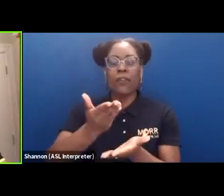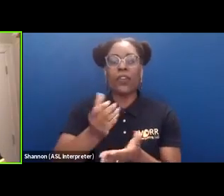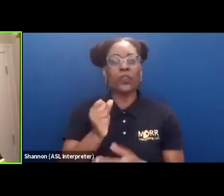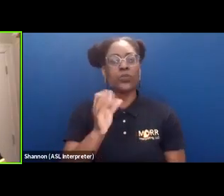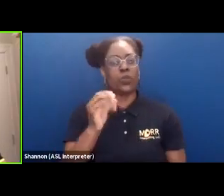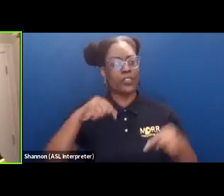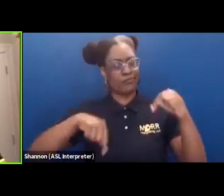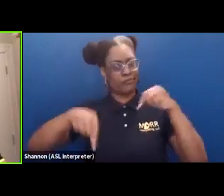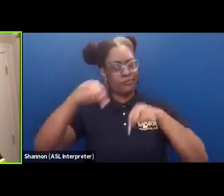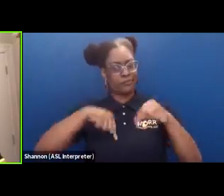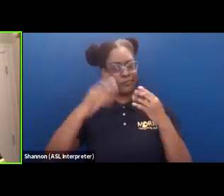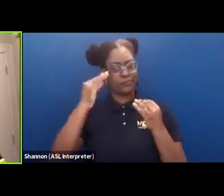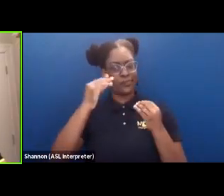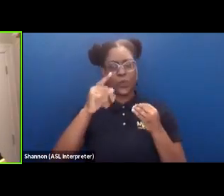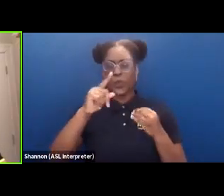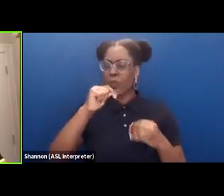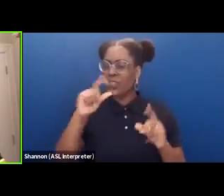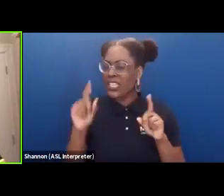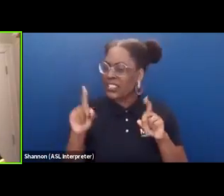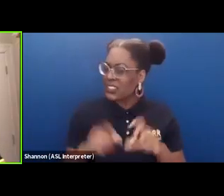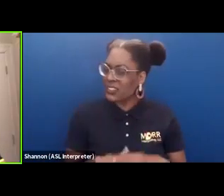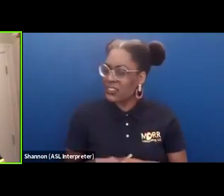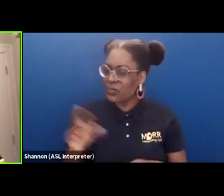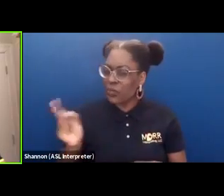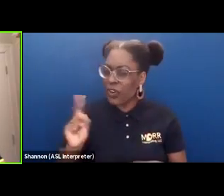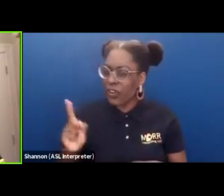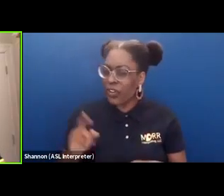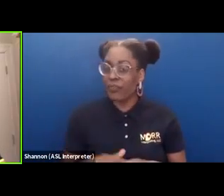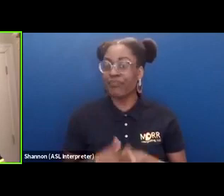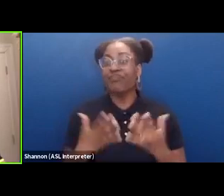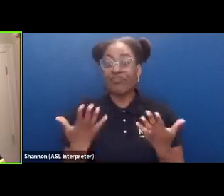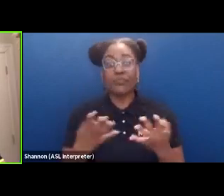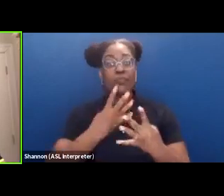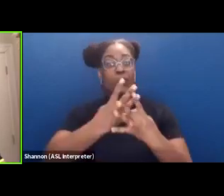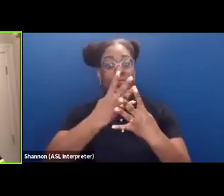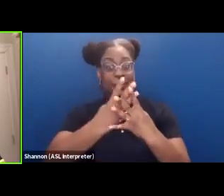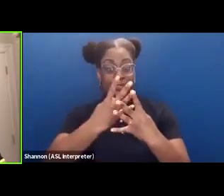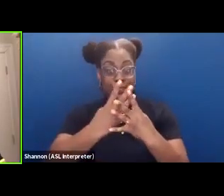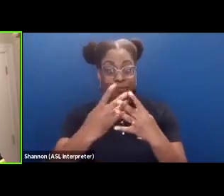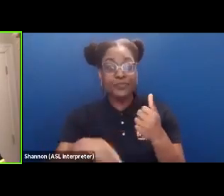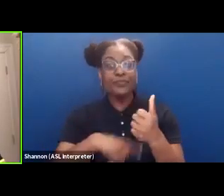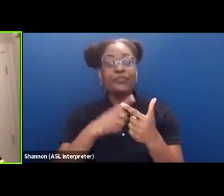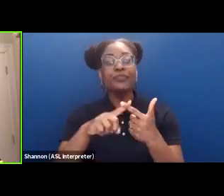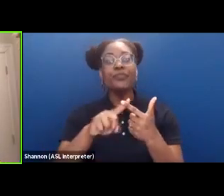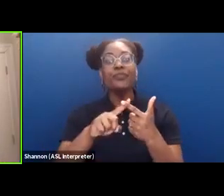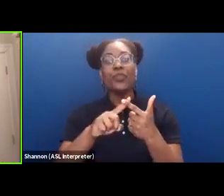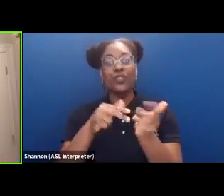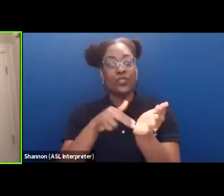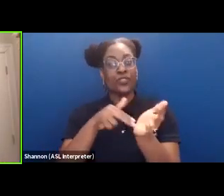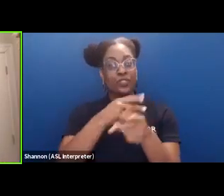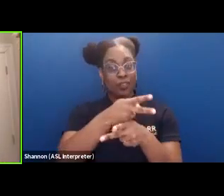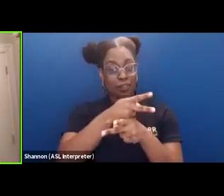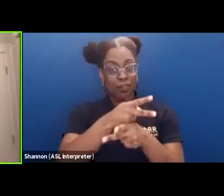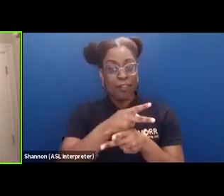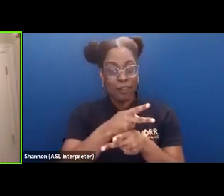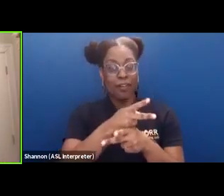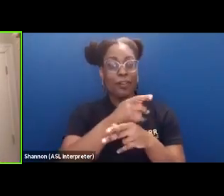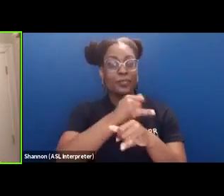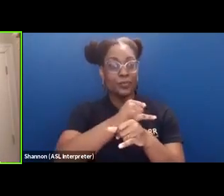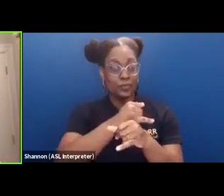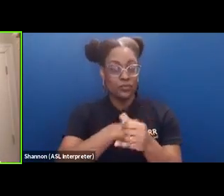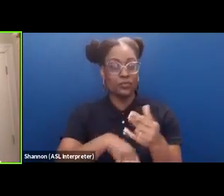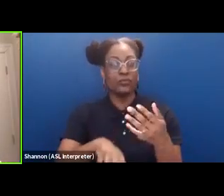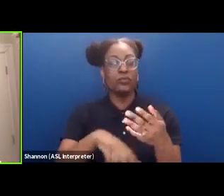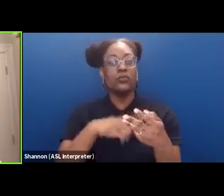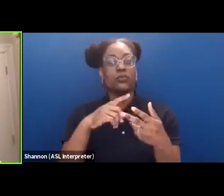testing hydroxychloroquine in prisons. They're testing hydroxychloroquine in nursing facilities, in care facilities. And